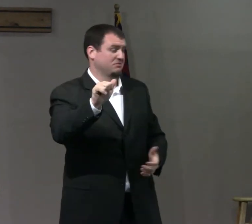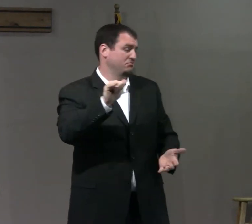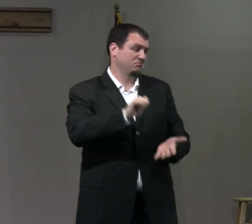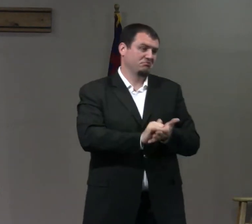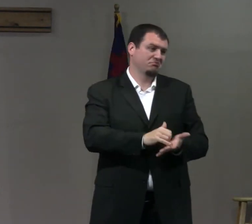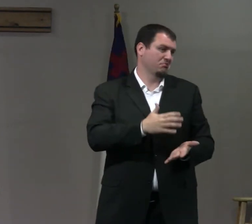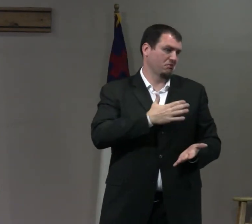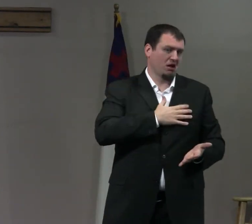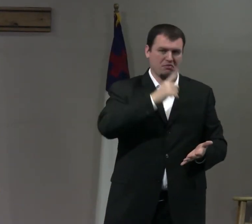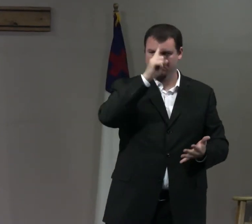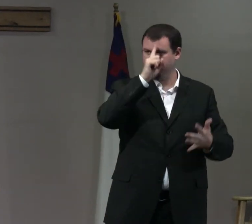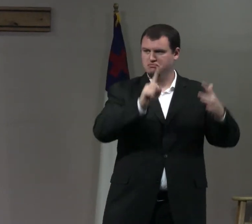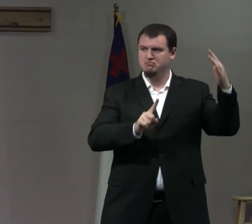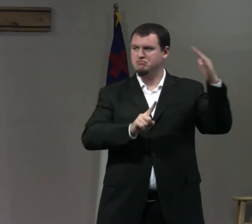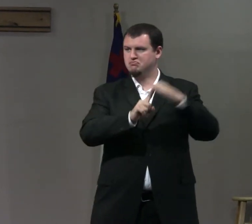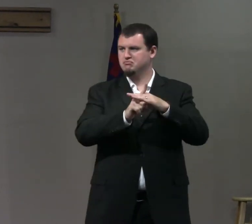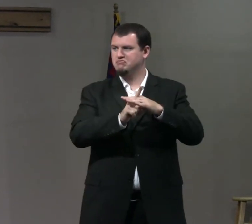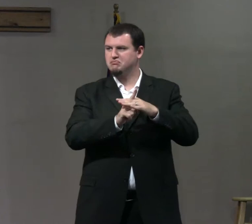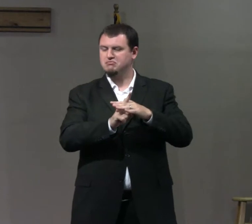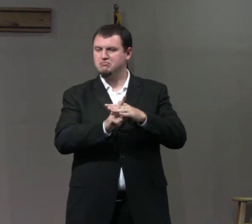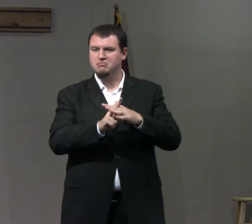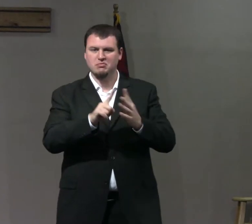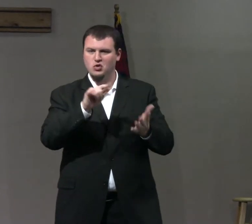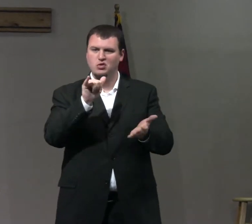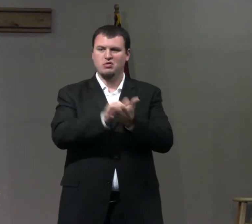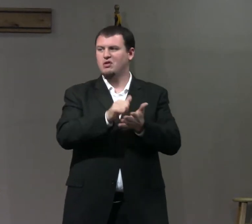is the President of the United States. That's what I just think of